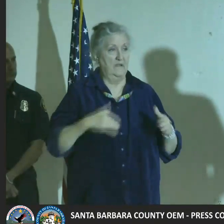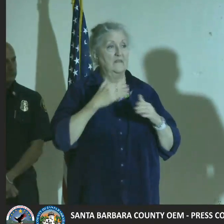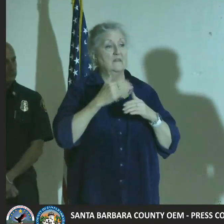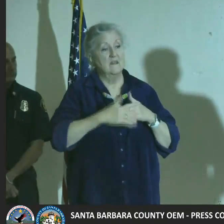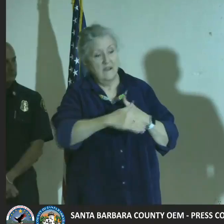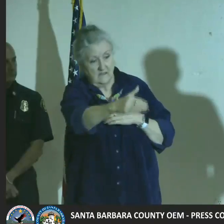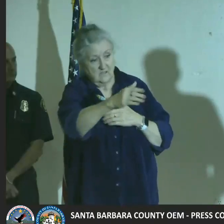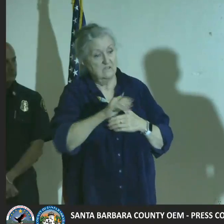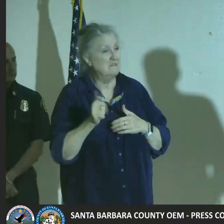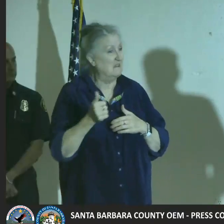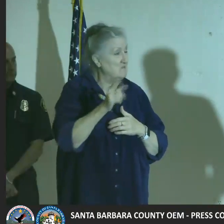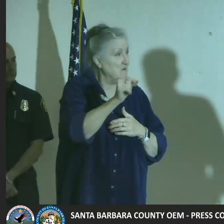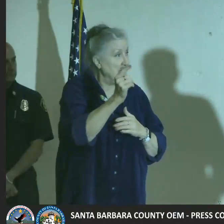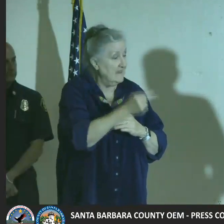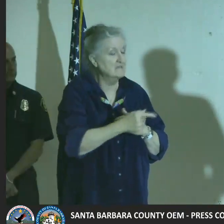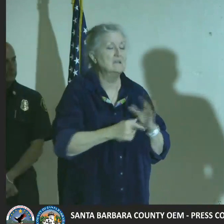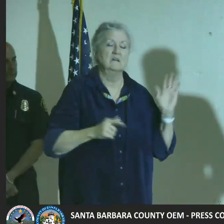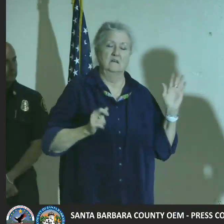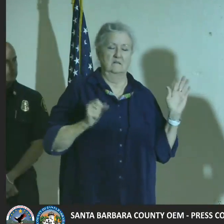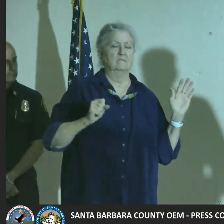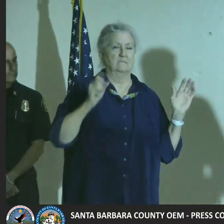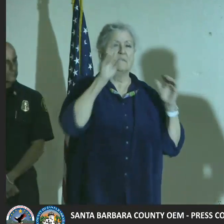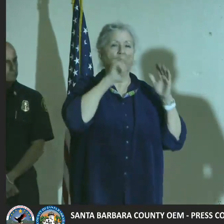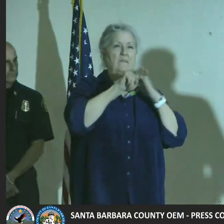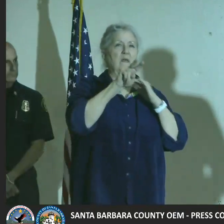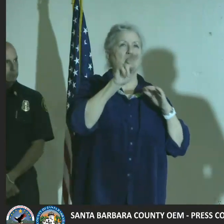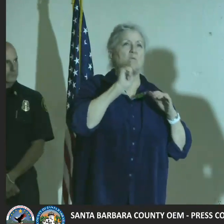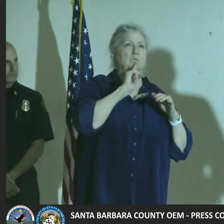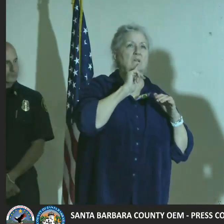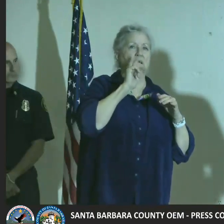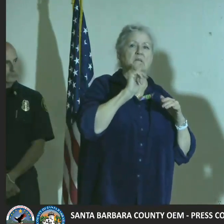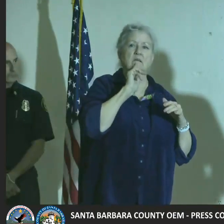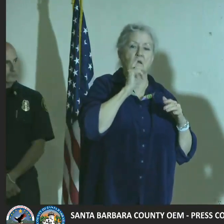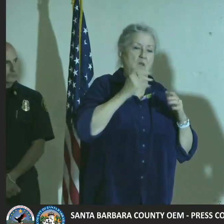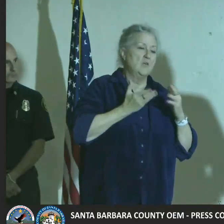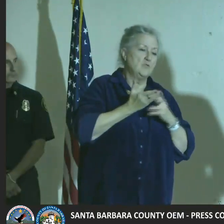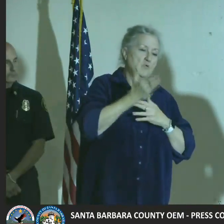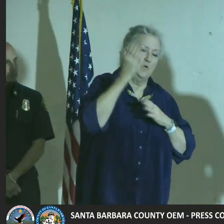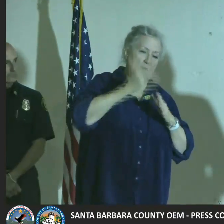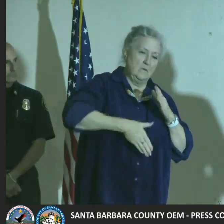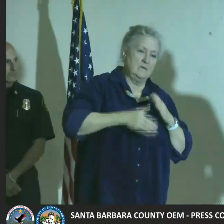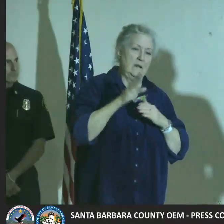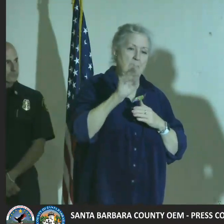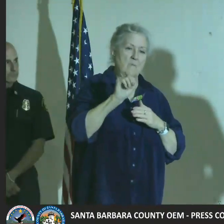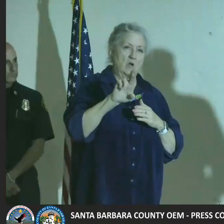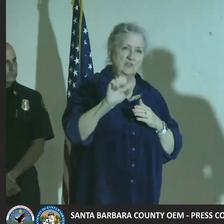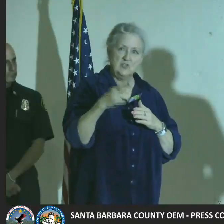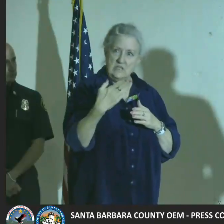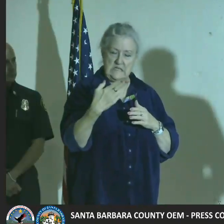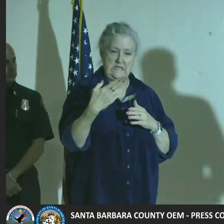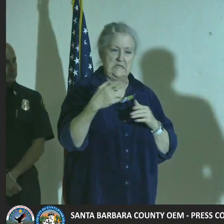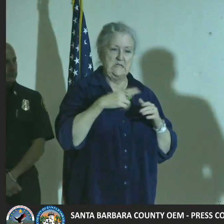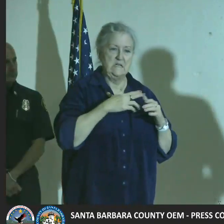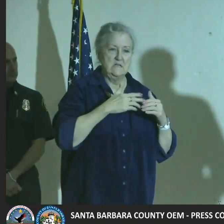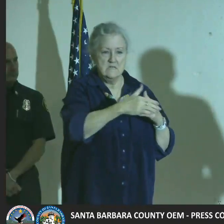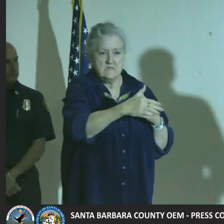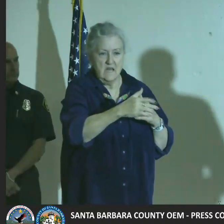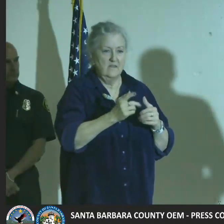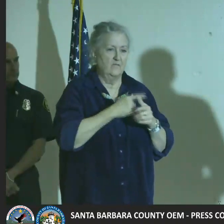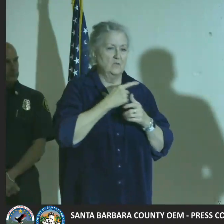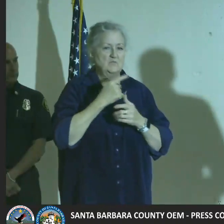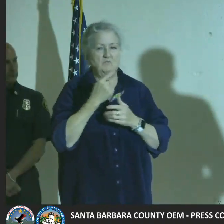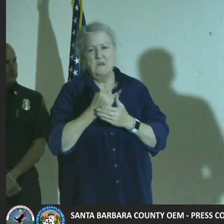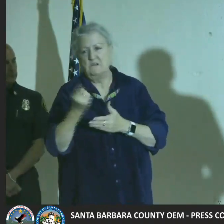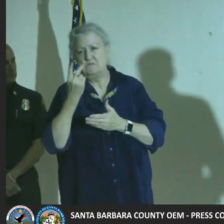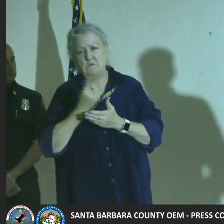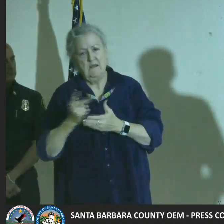Right. Over the outlook actually through the remainder of March and looking out into the first couple of weeks